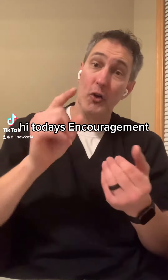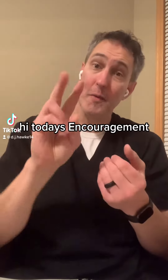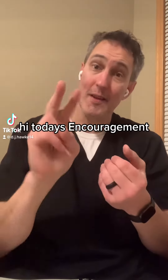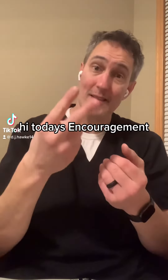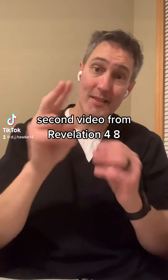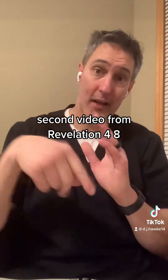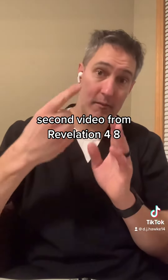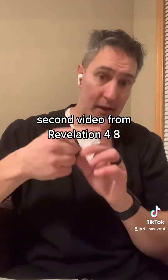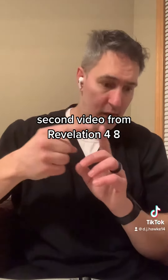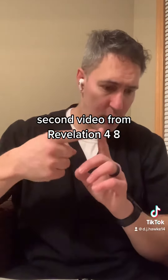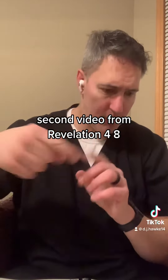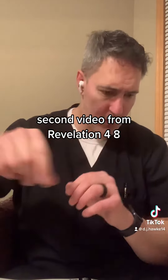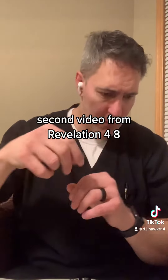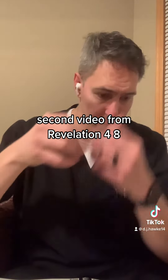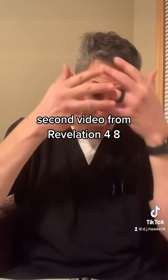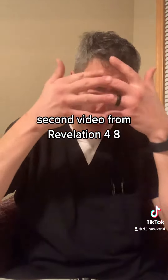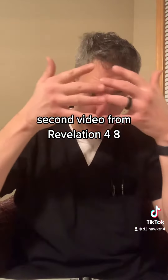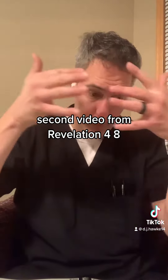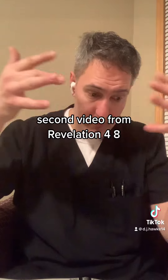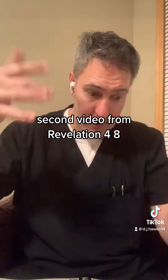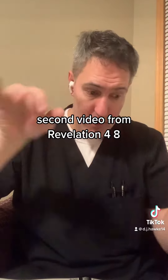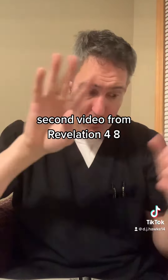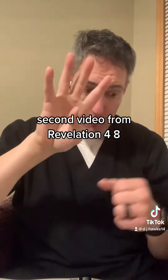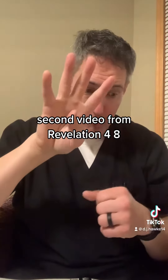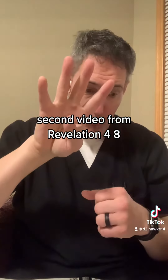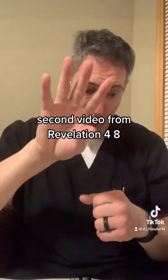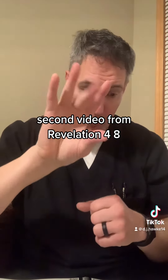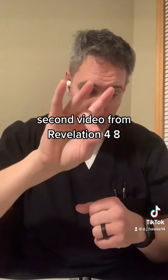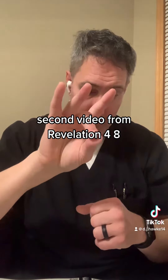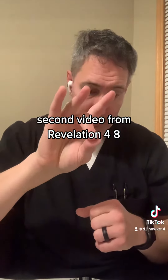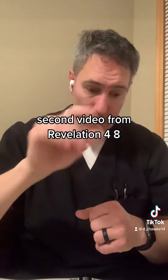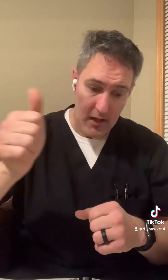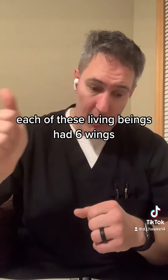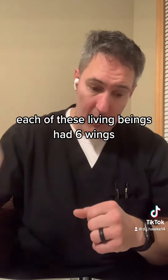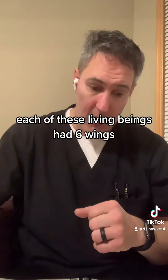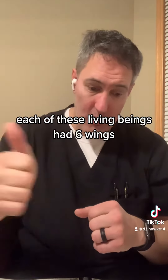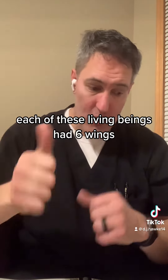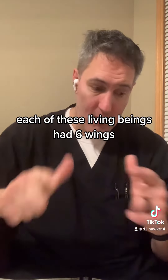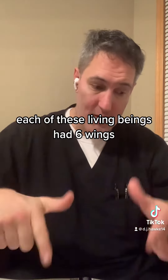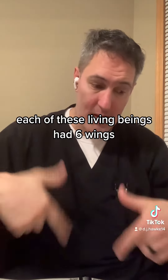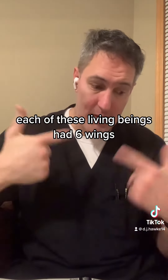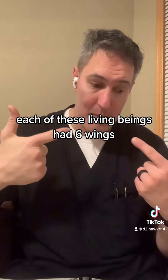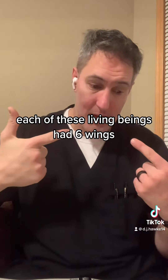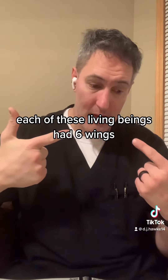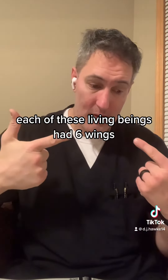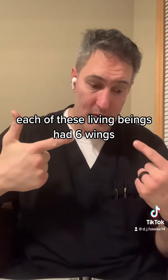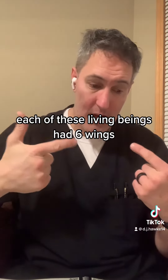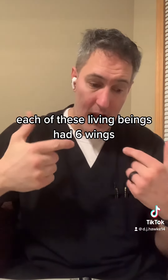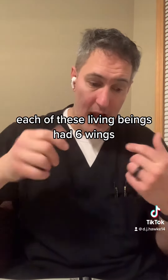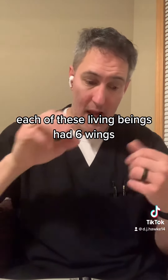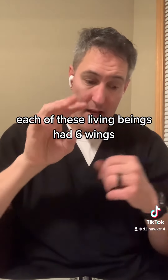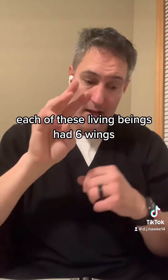encouragement, second video from Revelation 4:8. Each of these living beings had